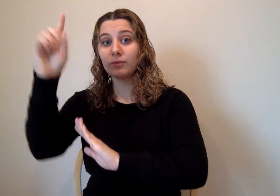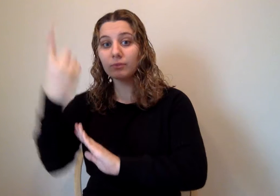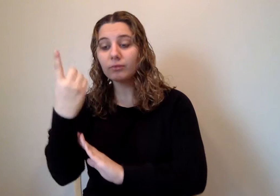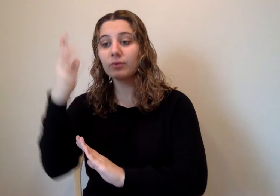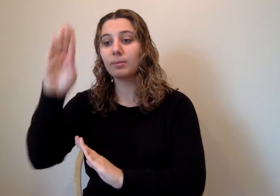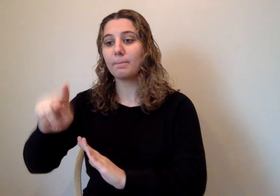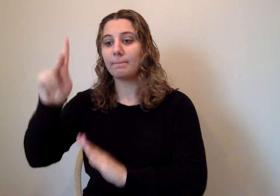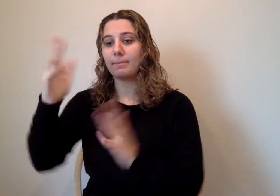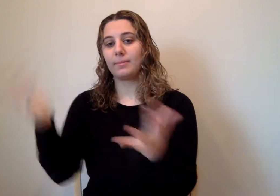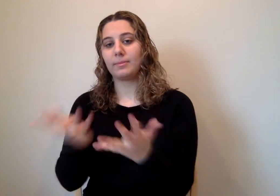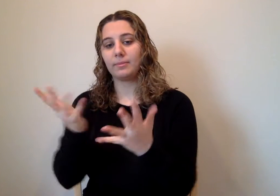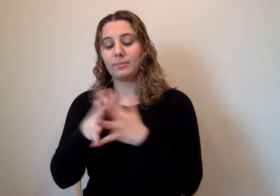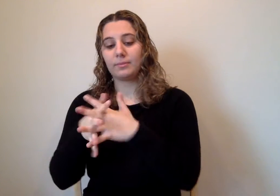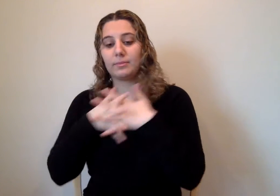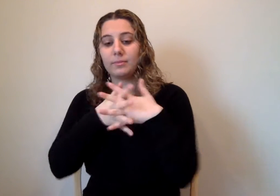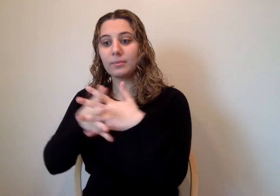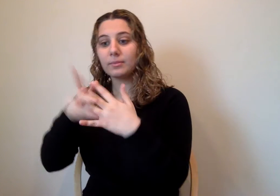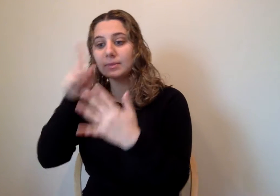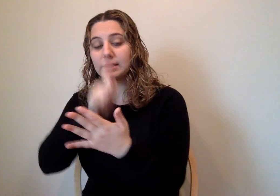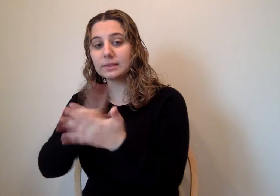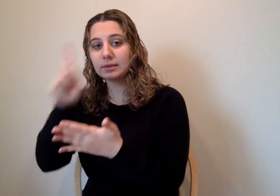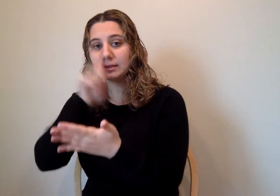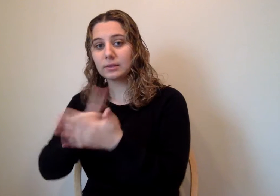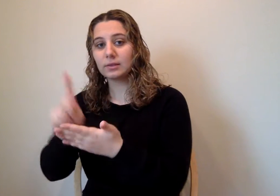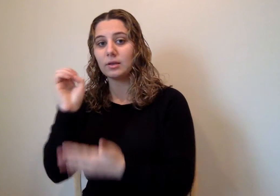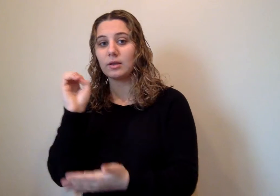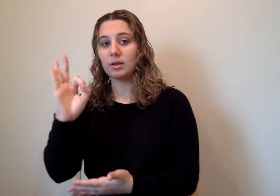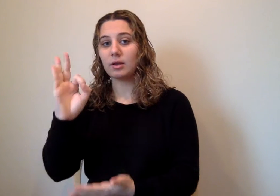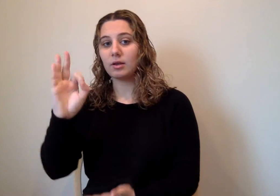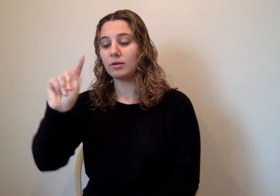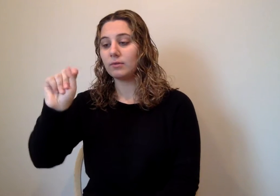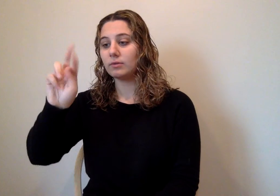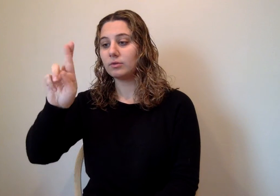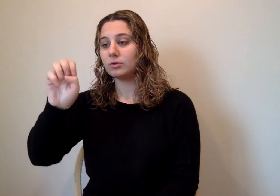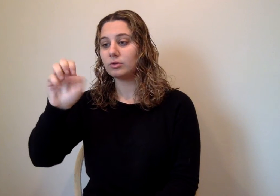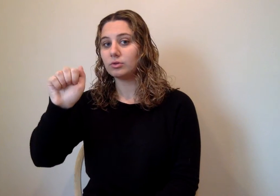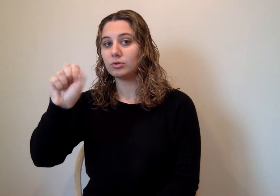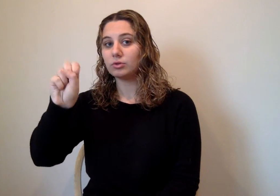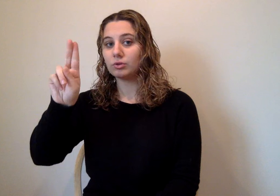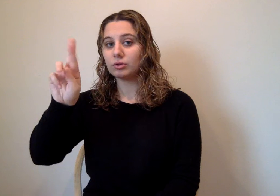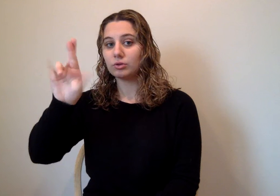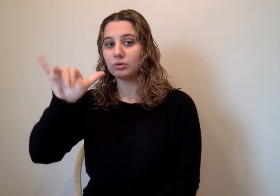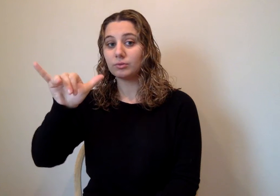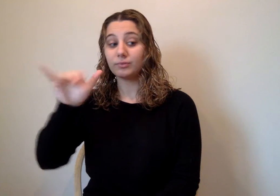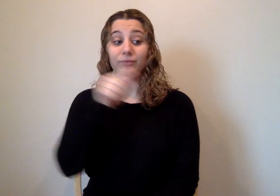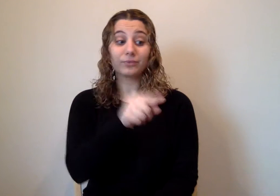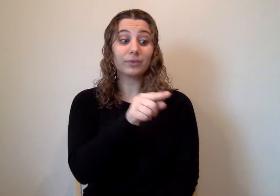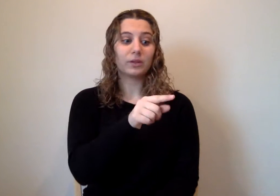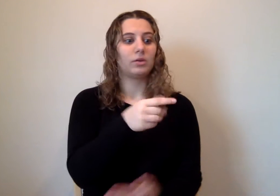banker, Secretary of the Treasury. Jefferson, a landed aristocrat from Virginia,